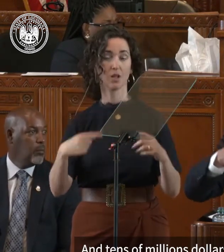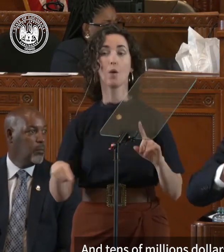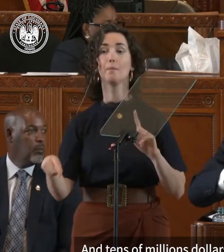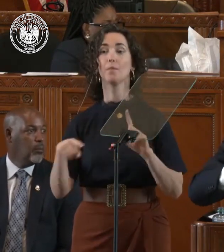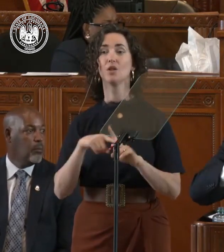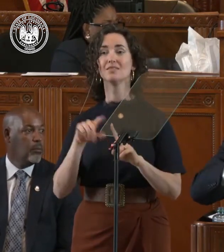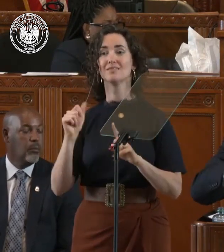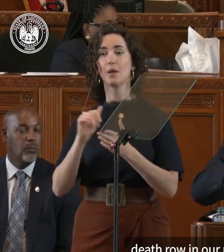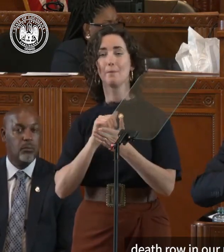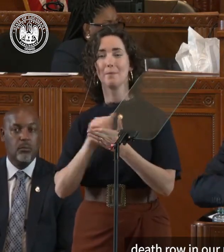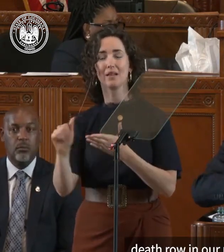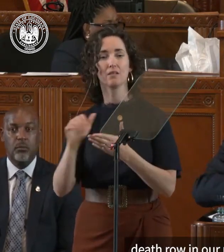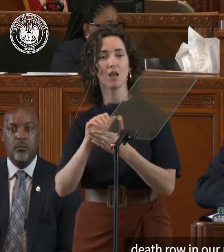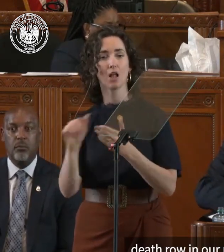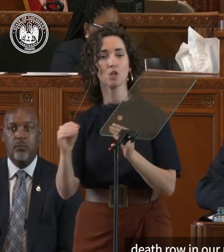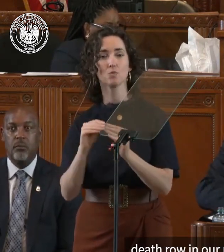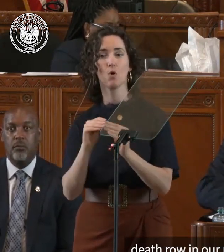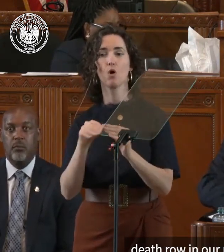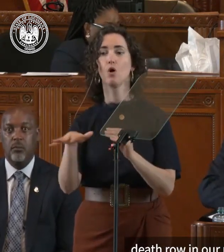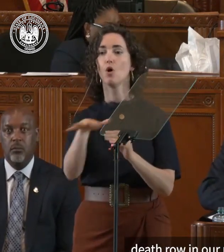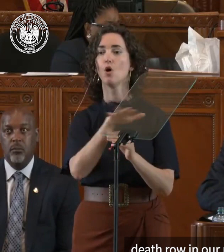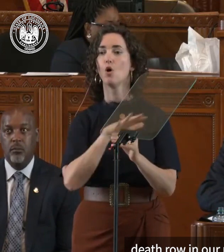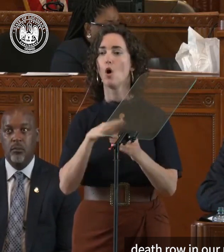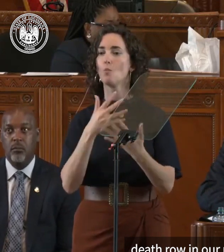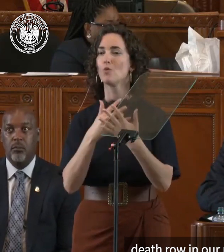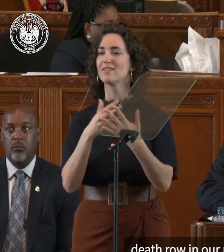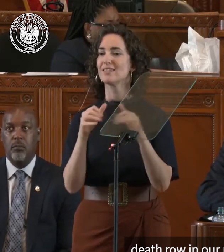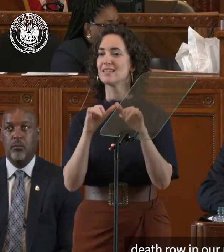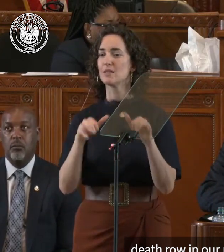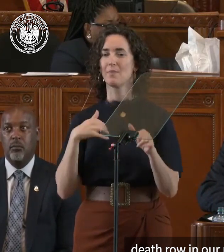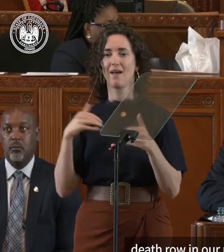just maintaining death row in our prison system.